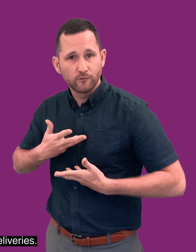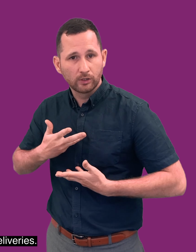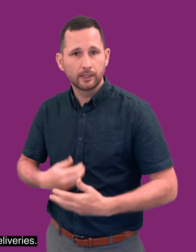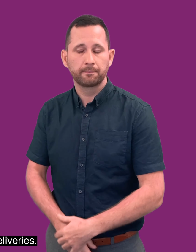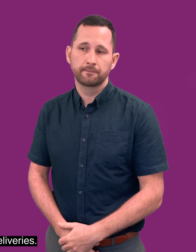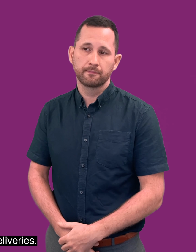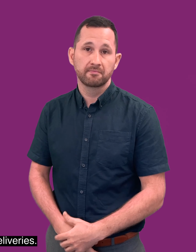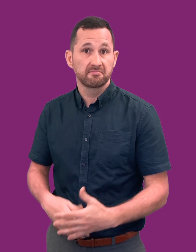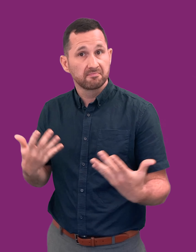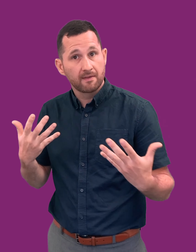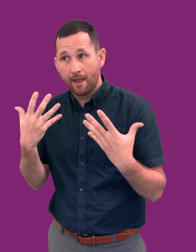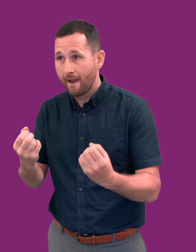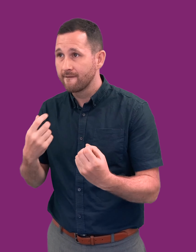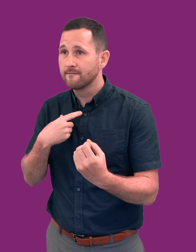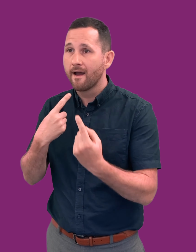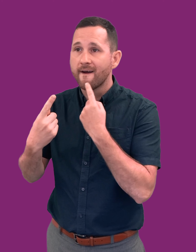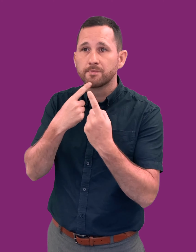Food deliveries.